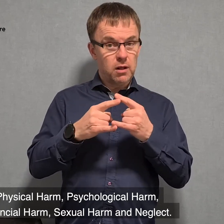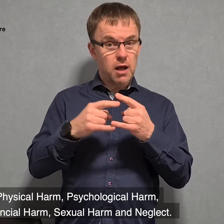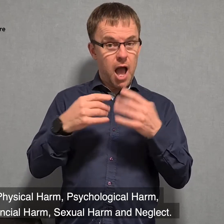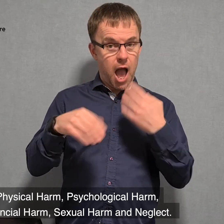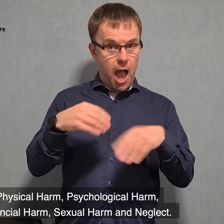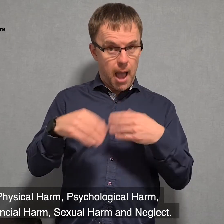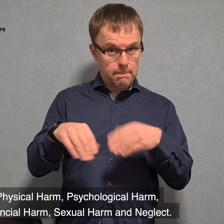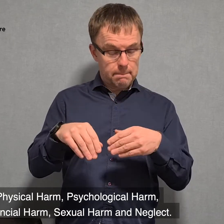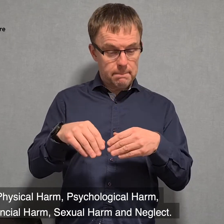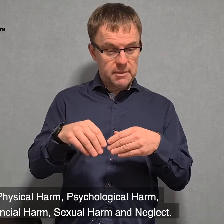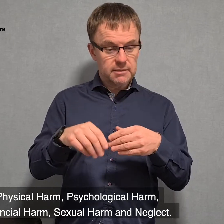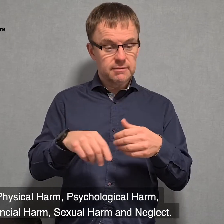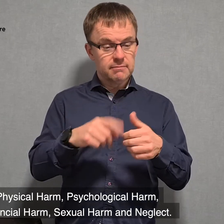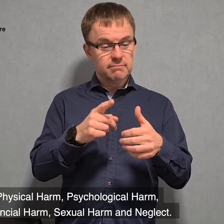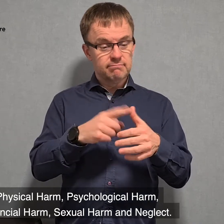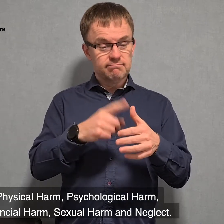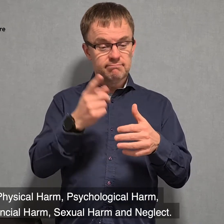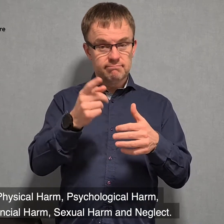sexual harm, and neglect.